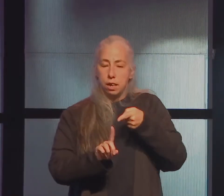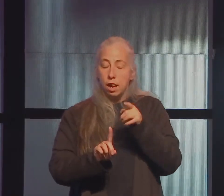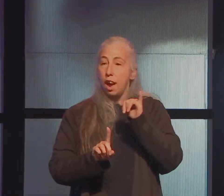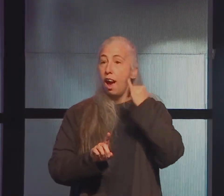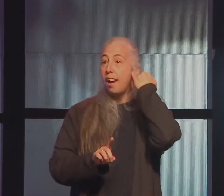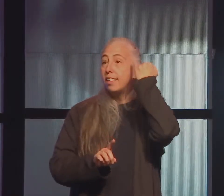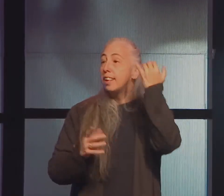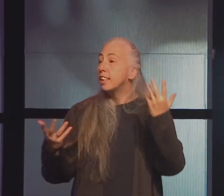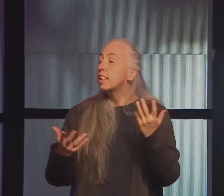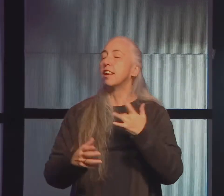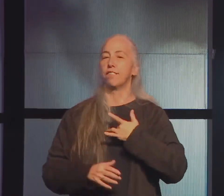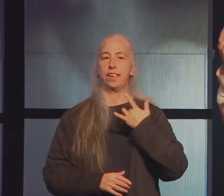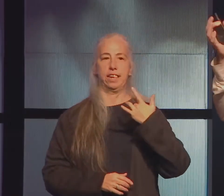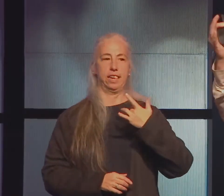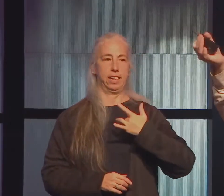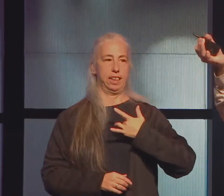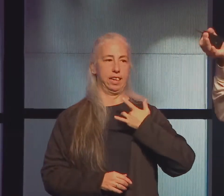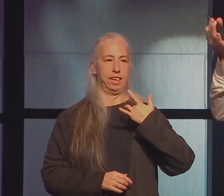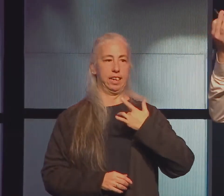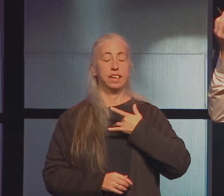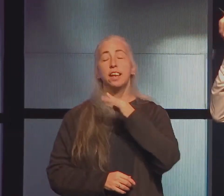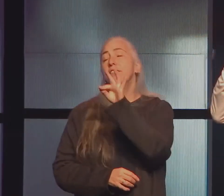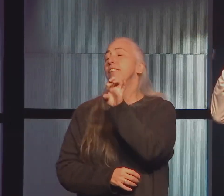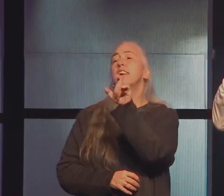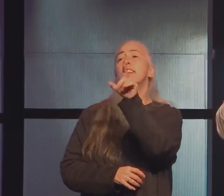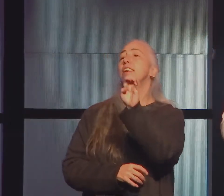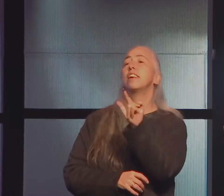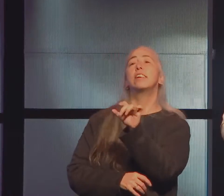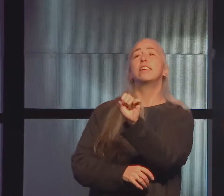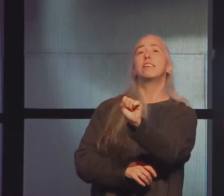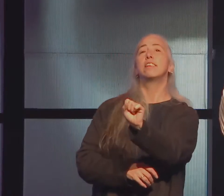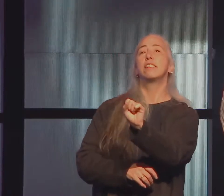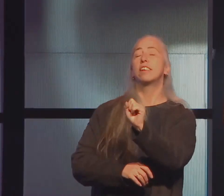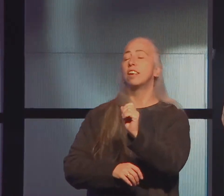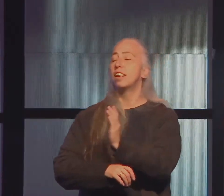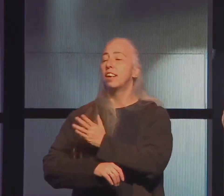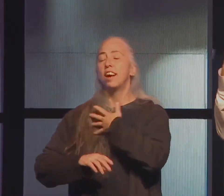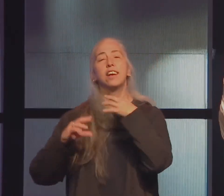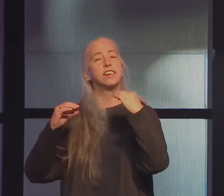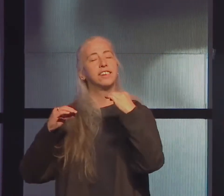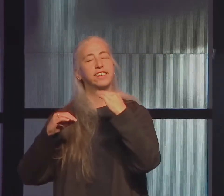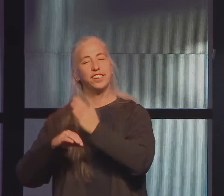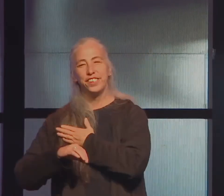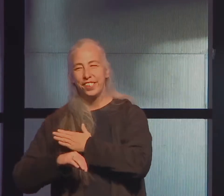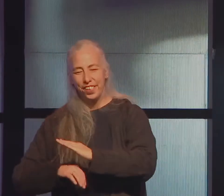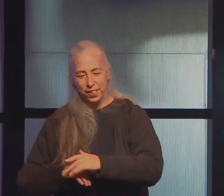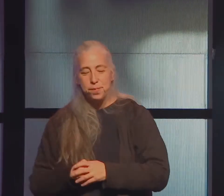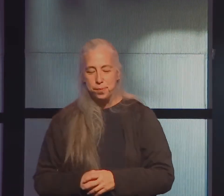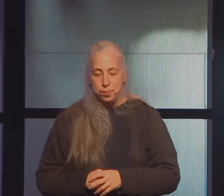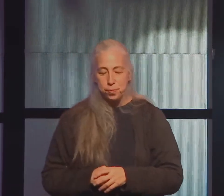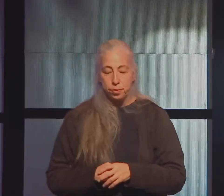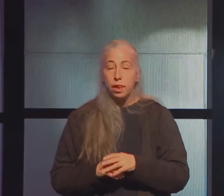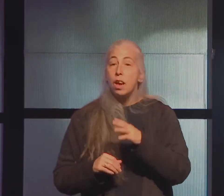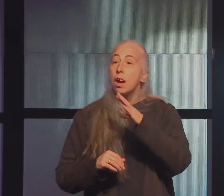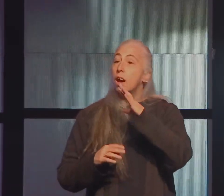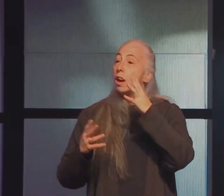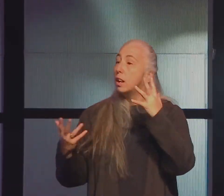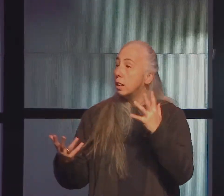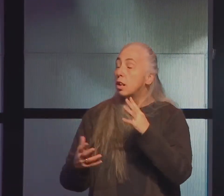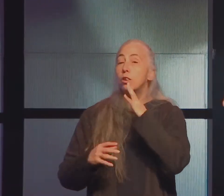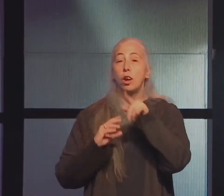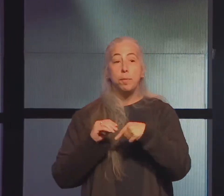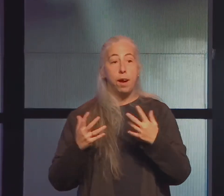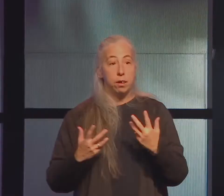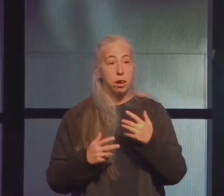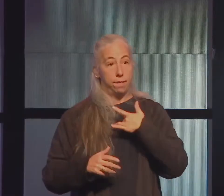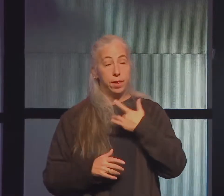of feelings. Feelings. Nothing more, right? We talked about those feelings. And here's the thing. We said feelings